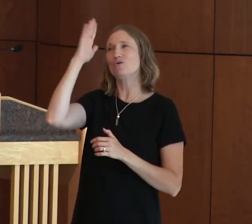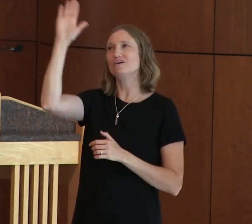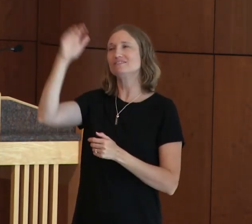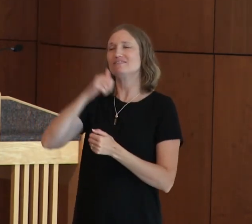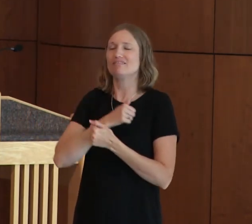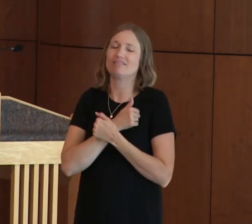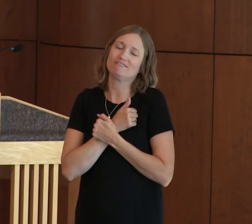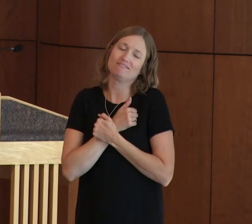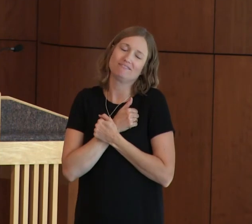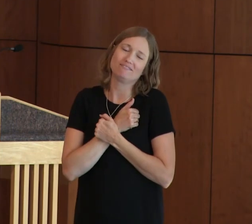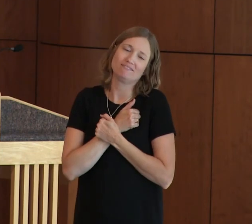one of us.